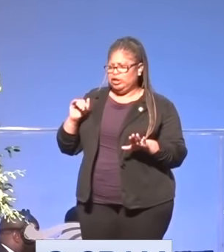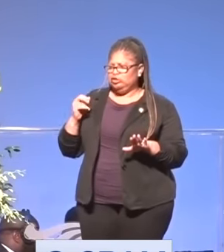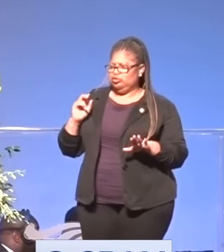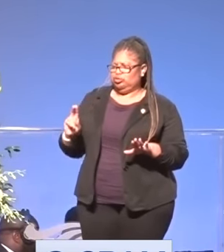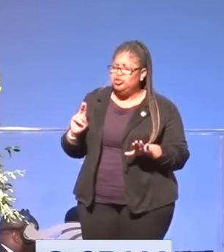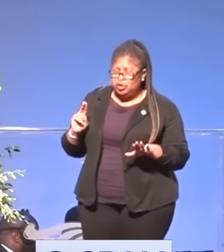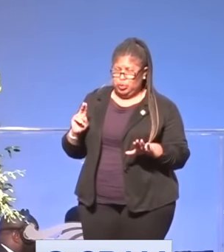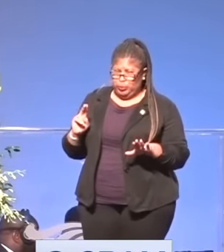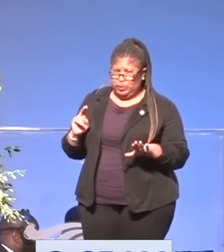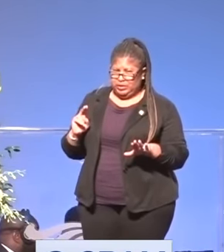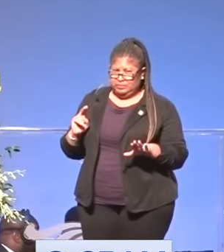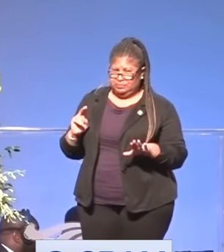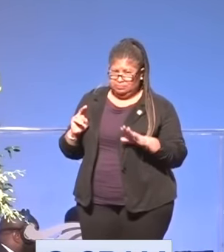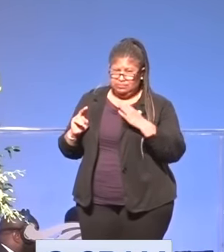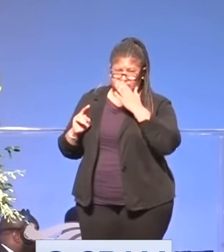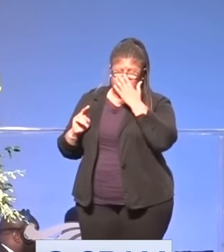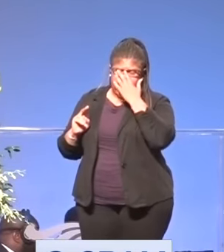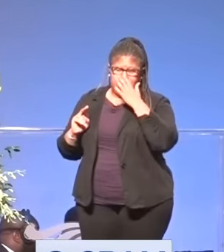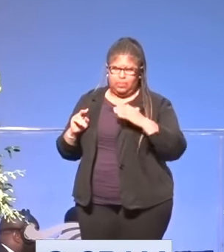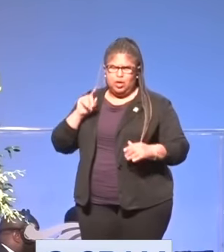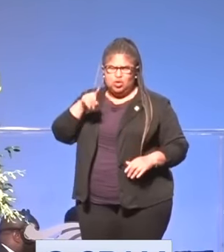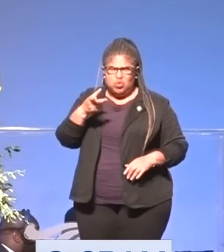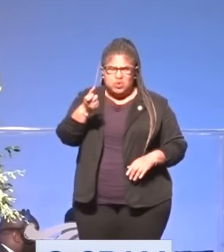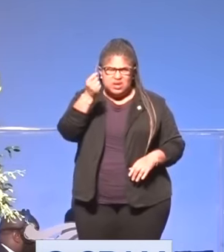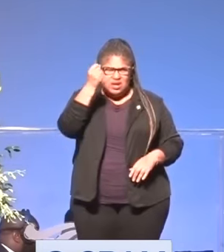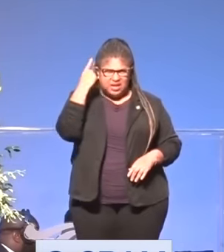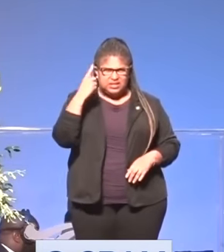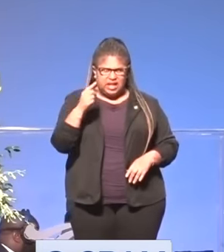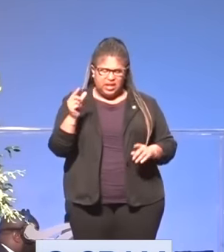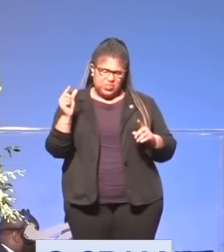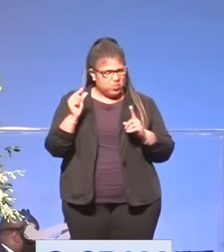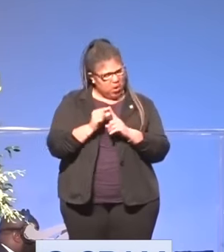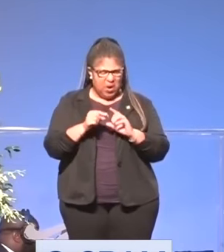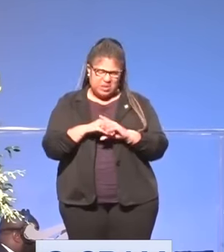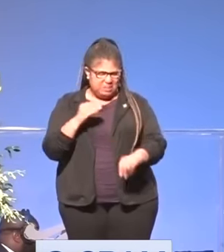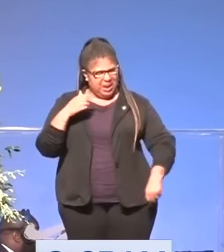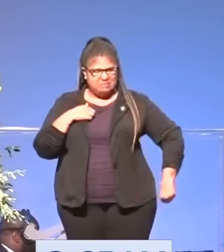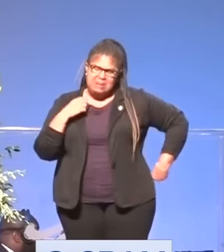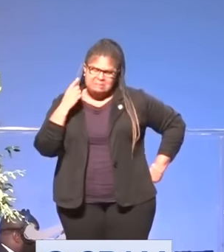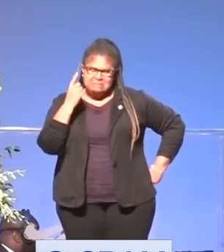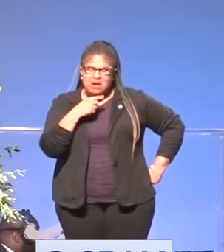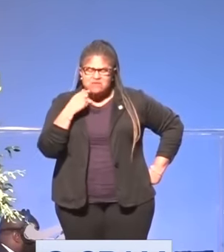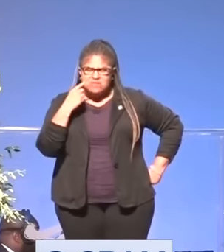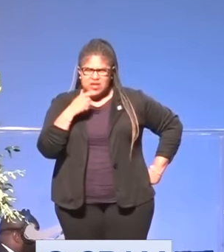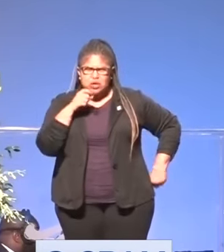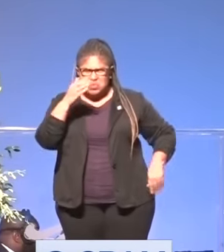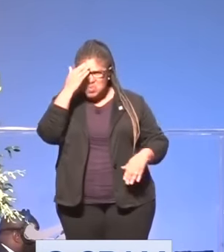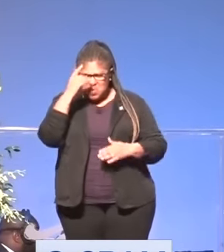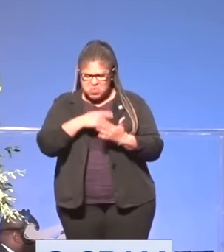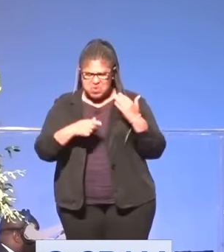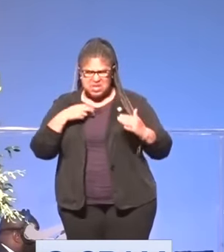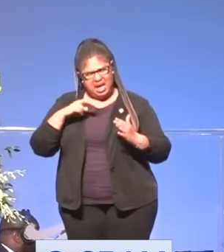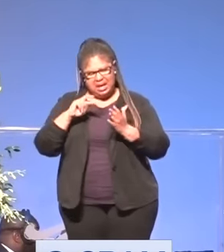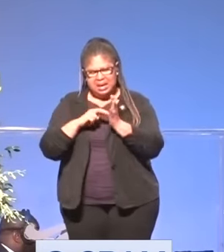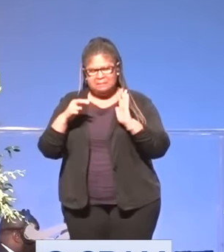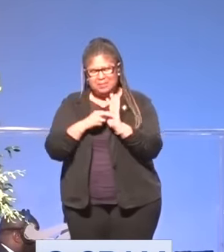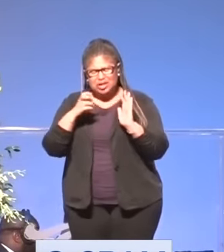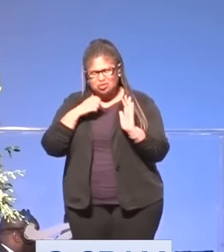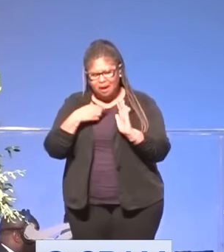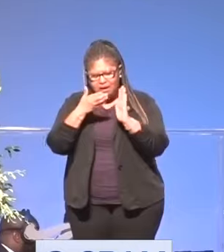If you knew Jew, you understand the words coming out my mouth. And I ask